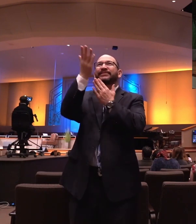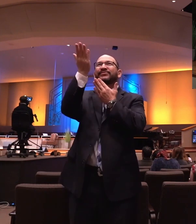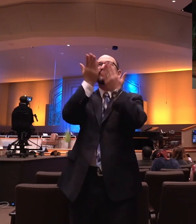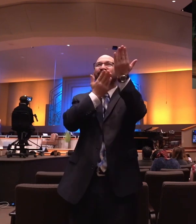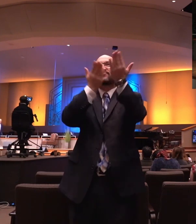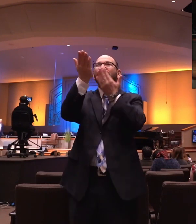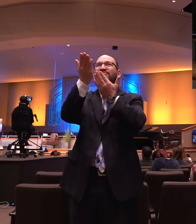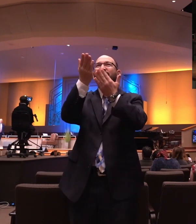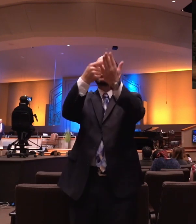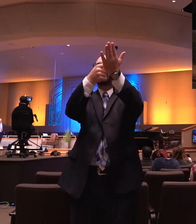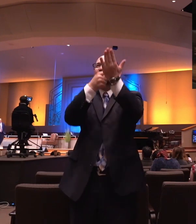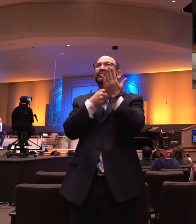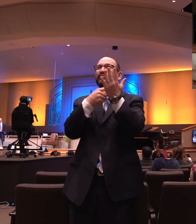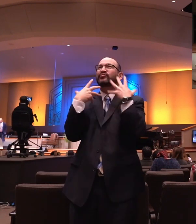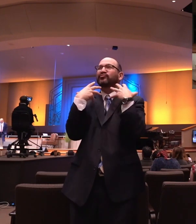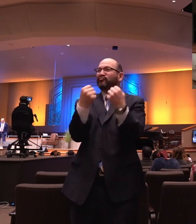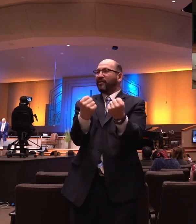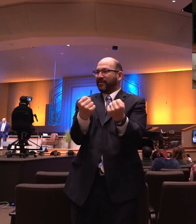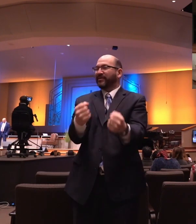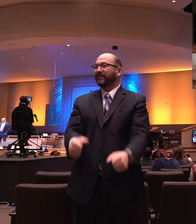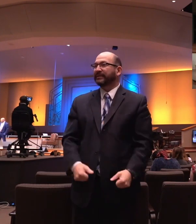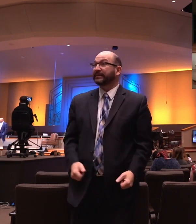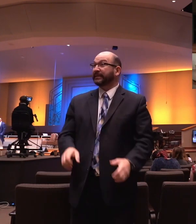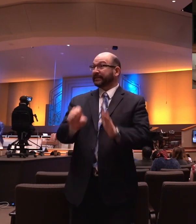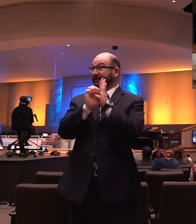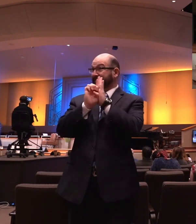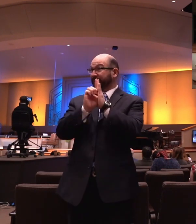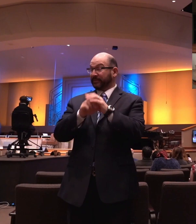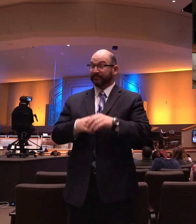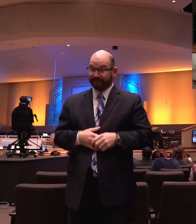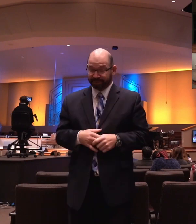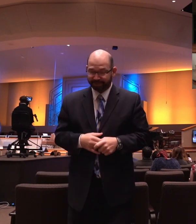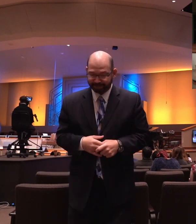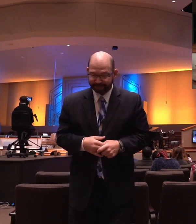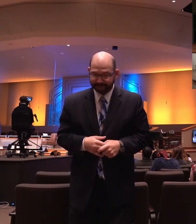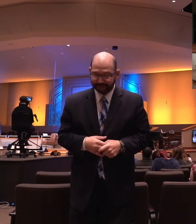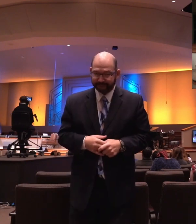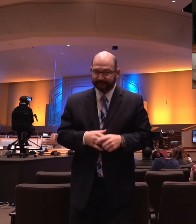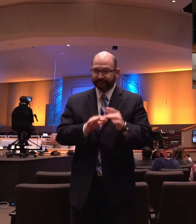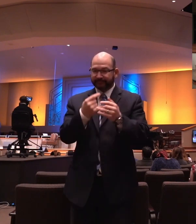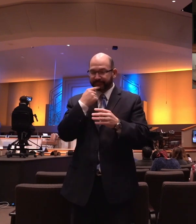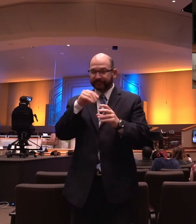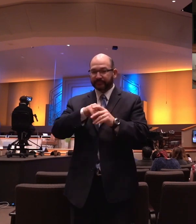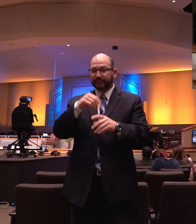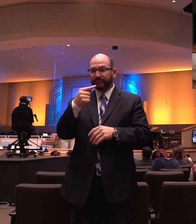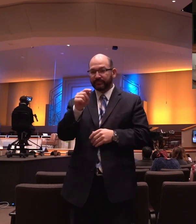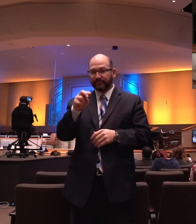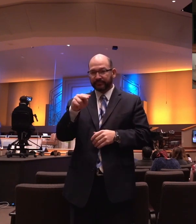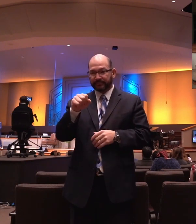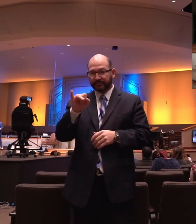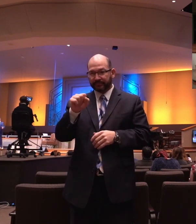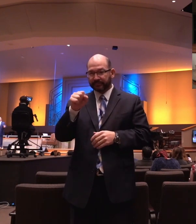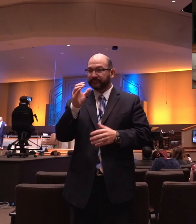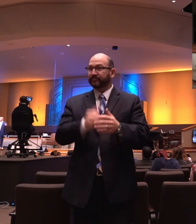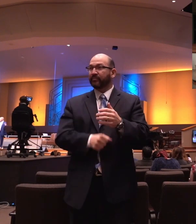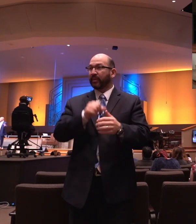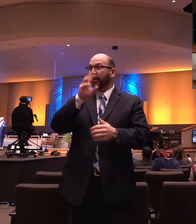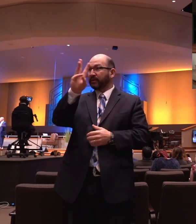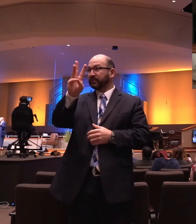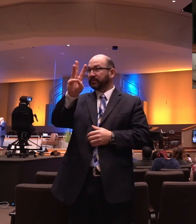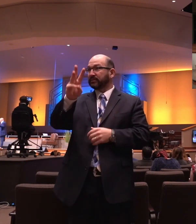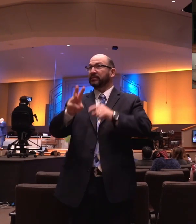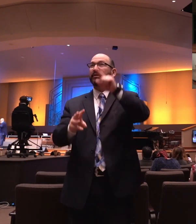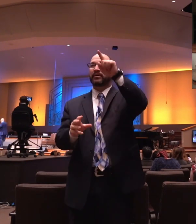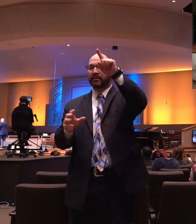might show Himself strong. Let me give you some examples. The Bible tells us in Genesis chapter 6 that God